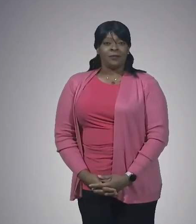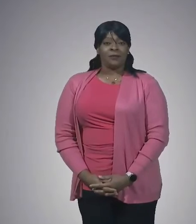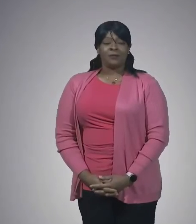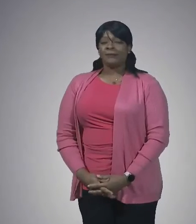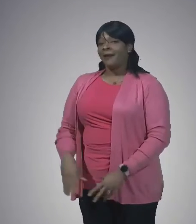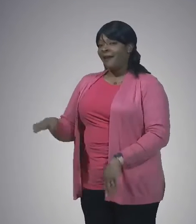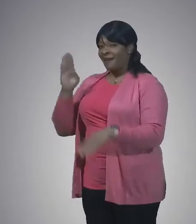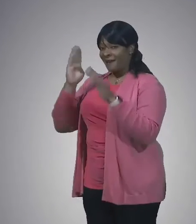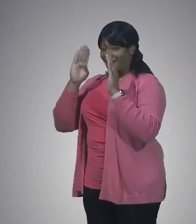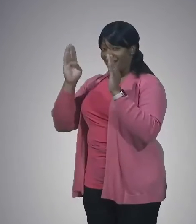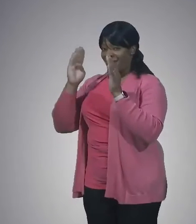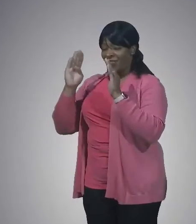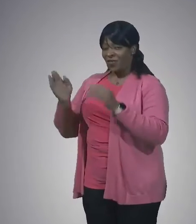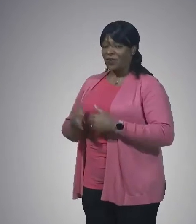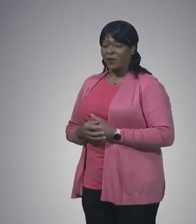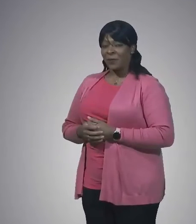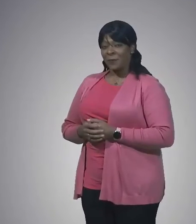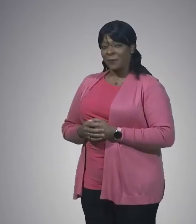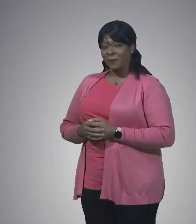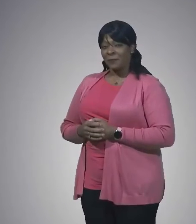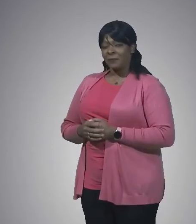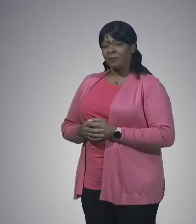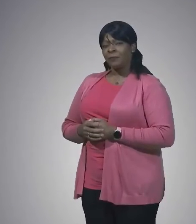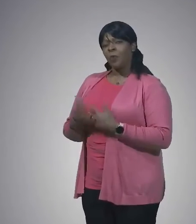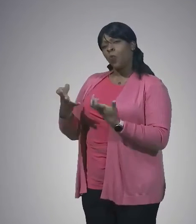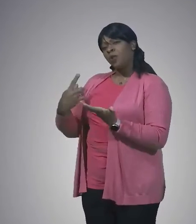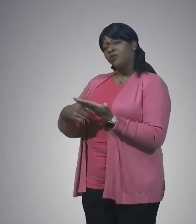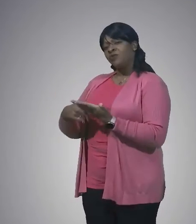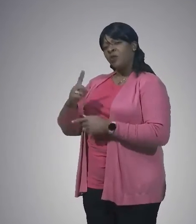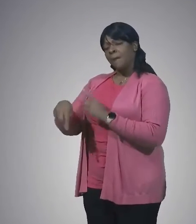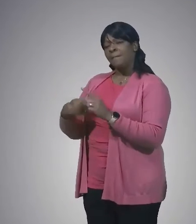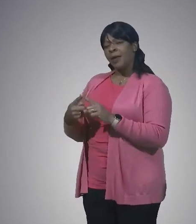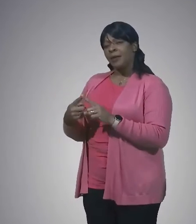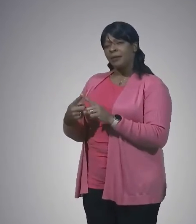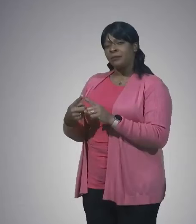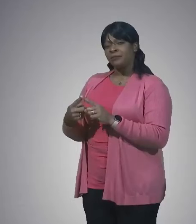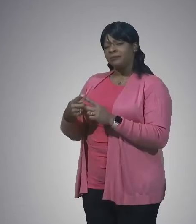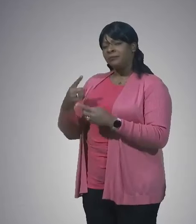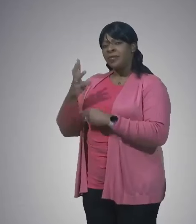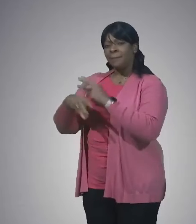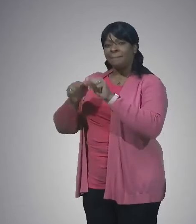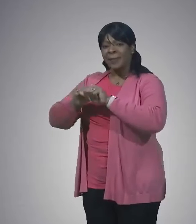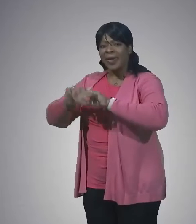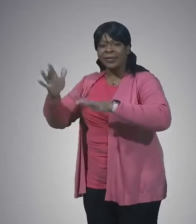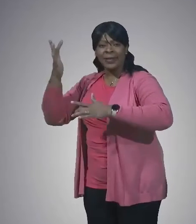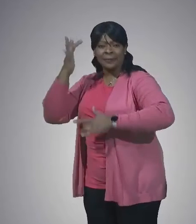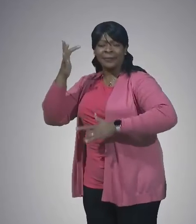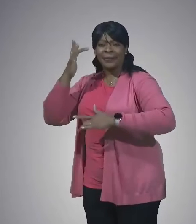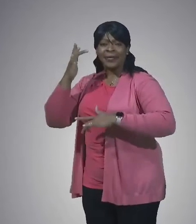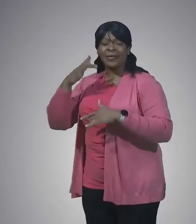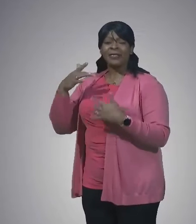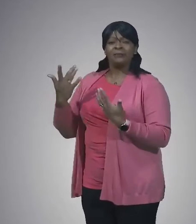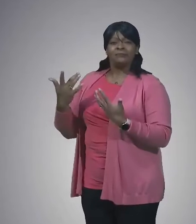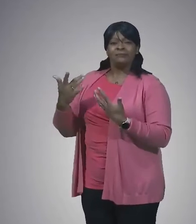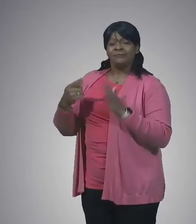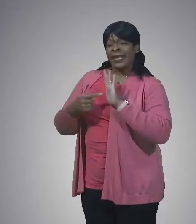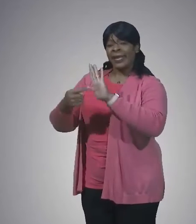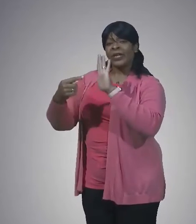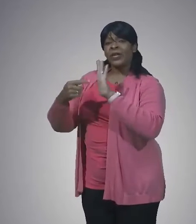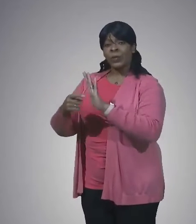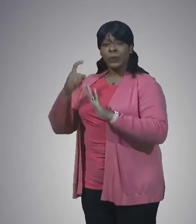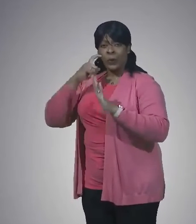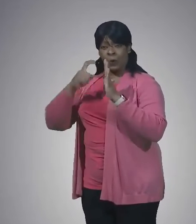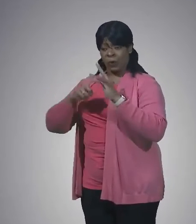Hey there. I wanted to talk a little bit about these pandemic indicators that continue to fall,